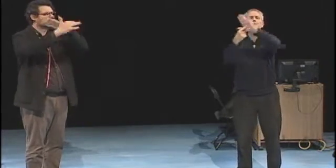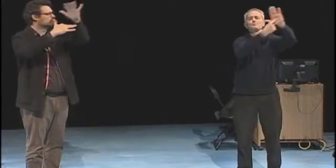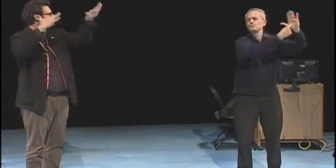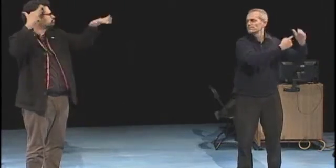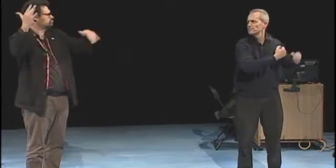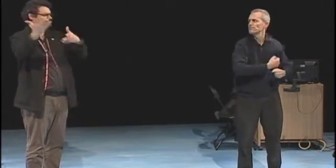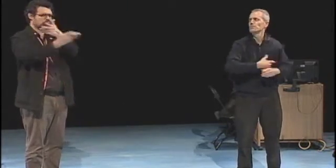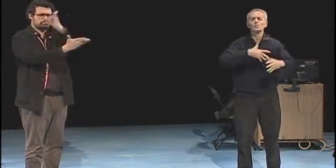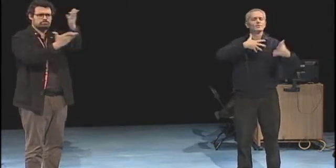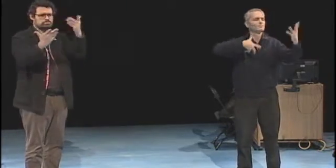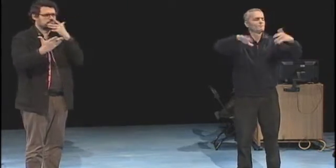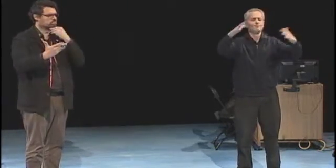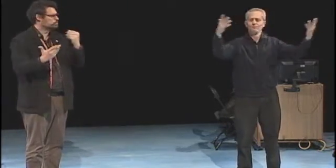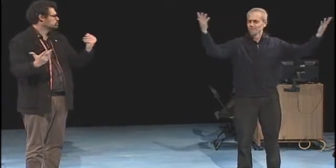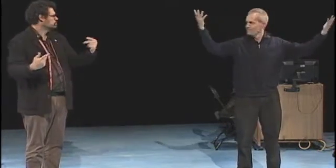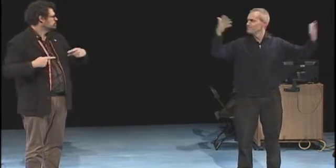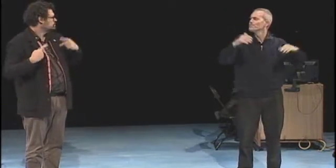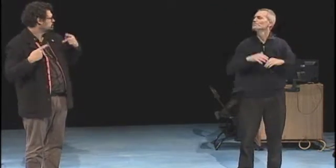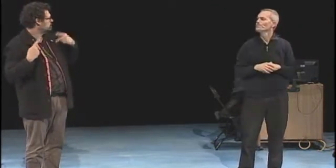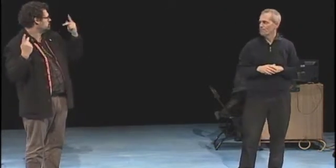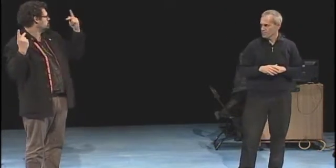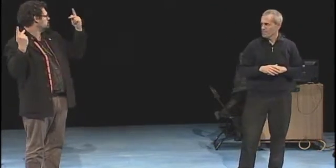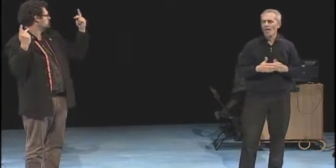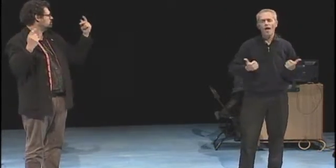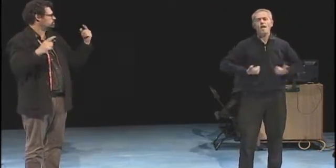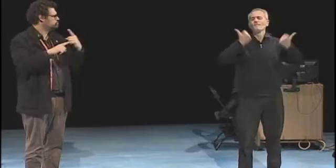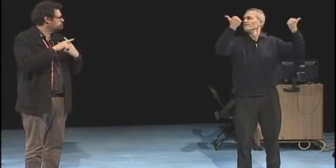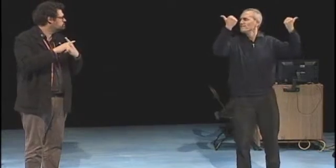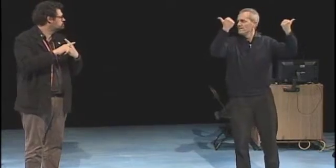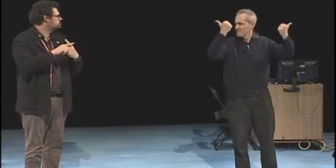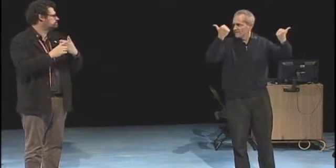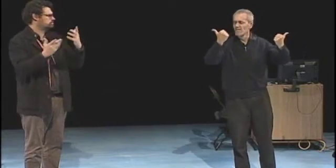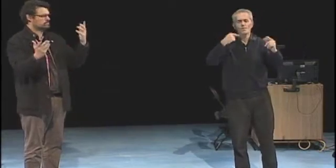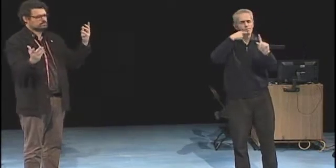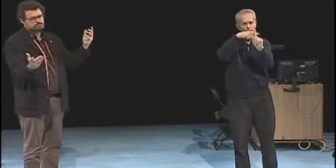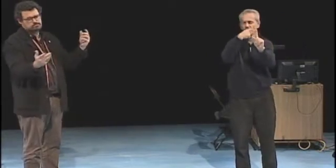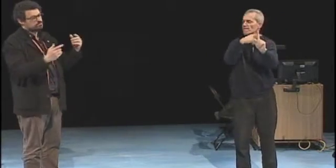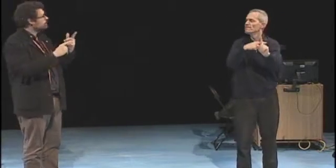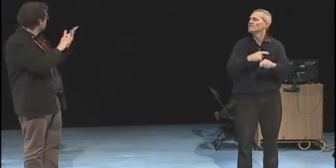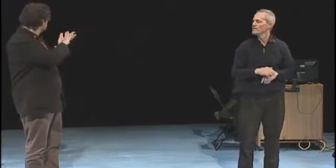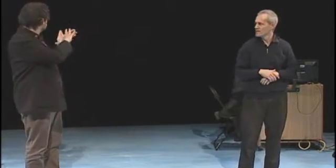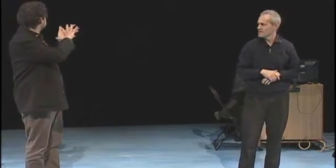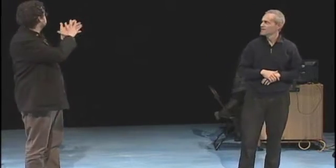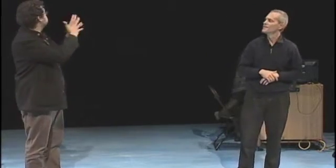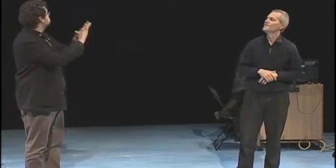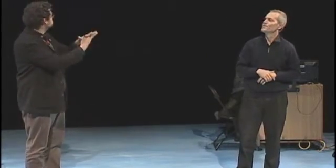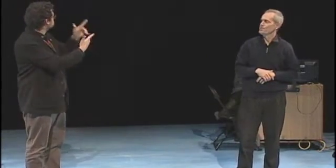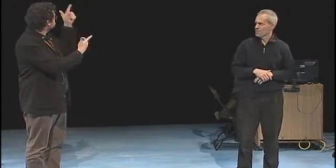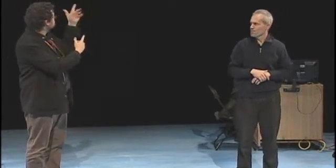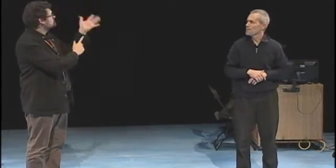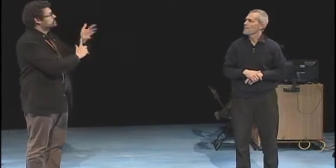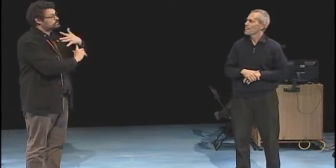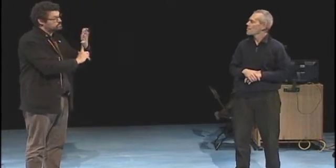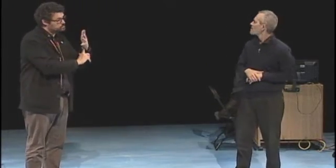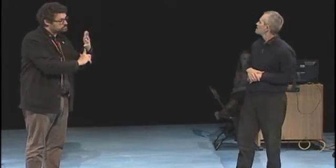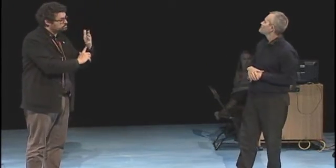of hands, to show the world the victory and